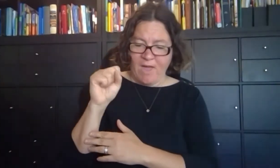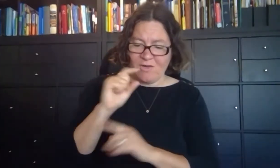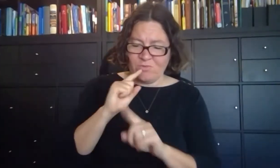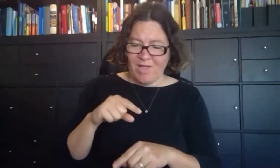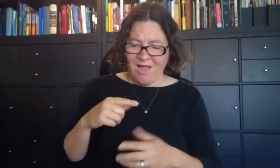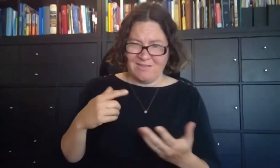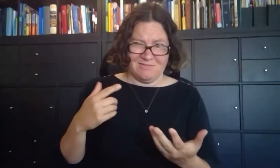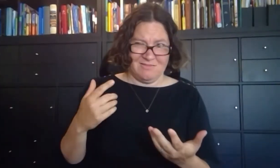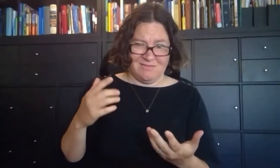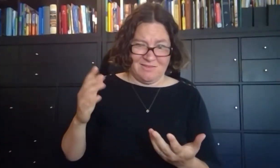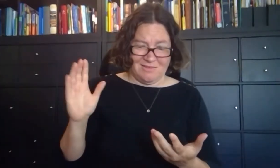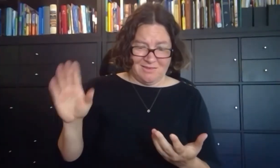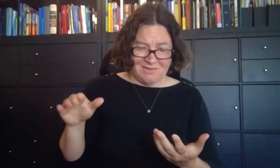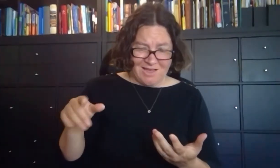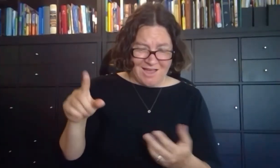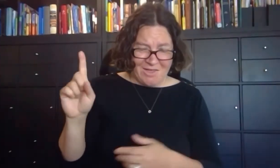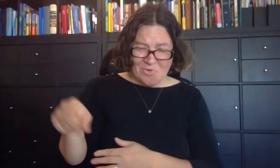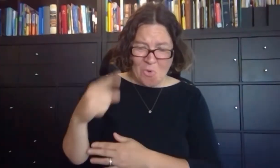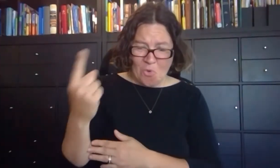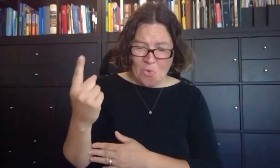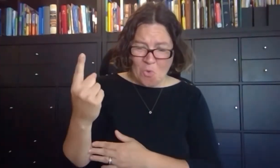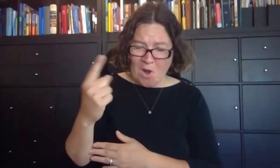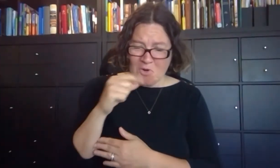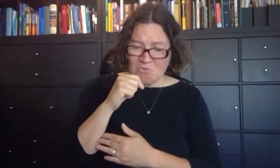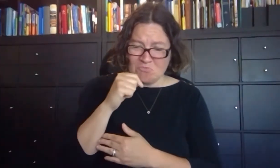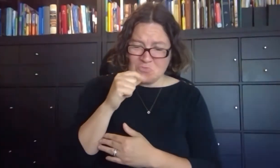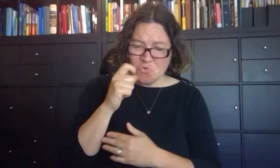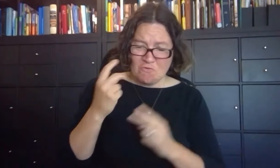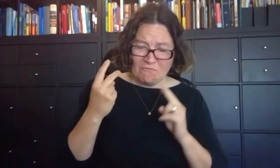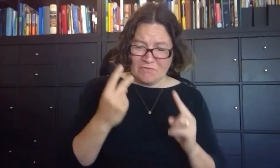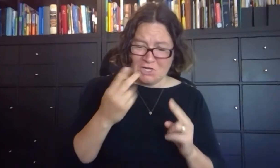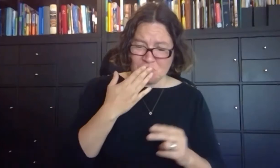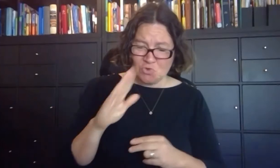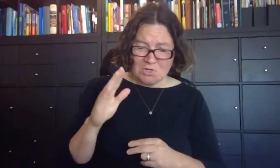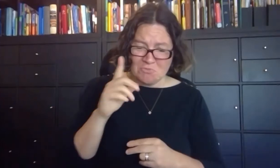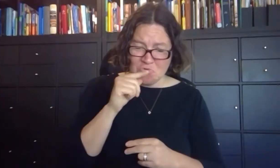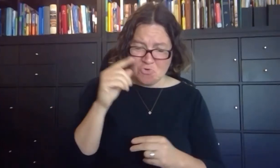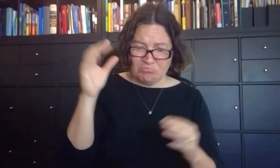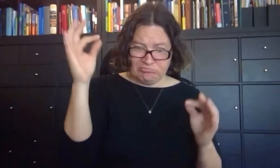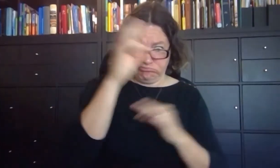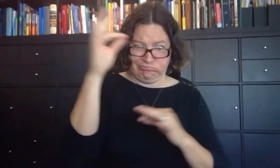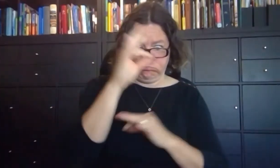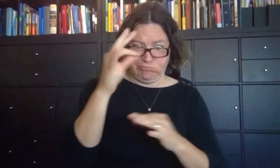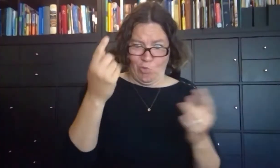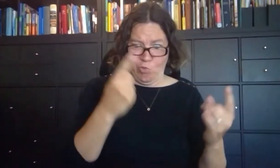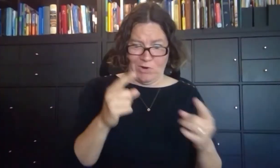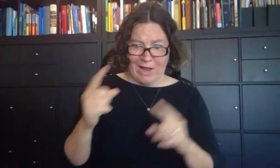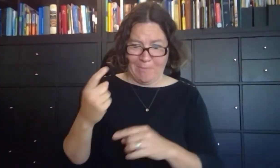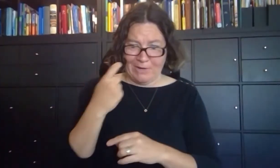The one named Cleopas replied, "Are you the only one visiting Jerusalem who is